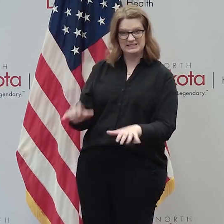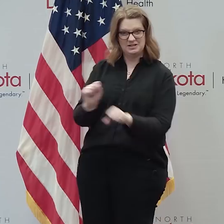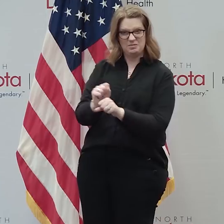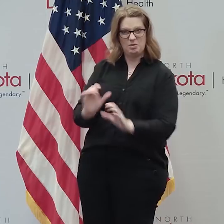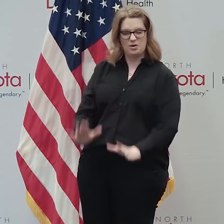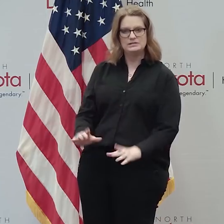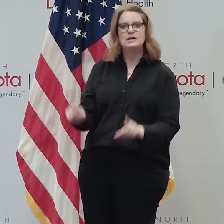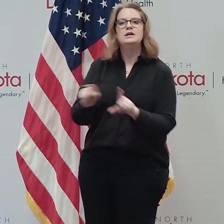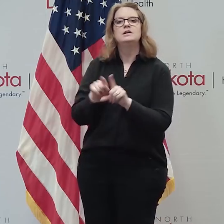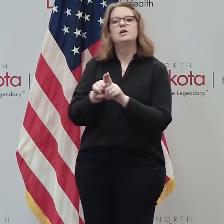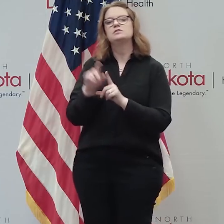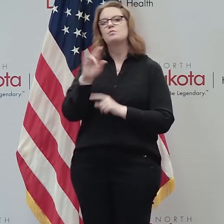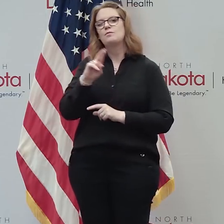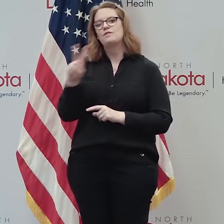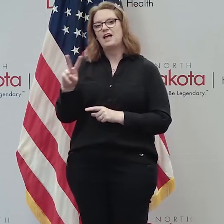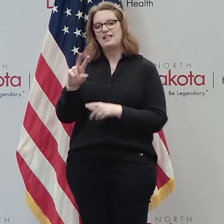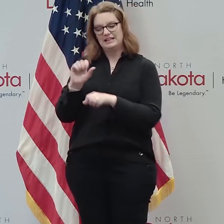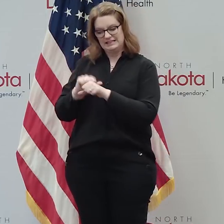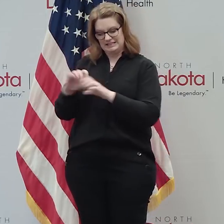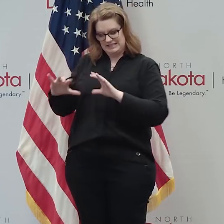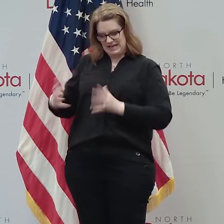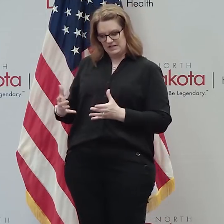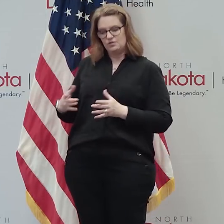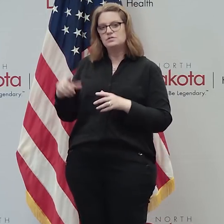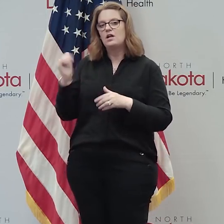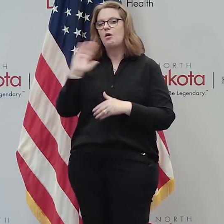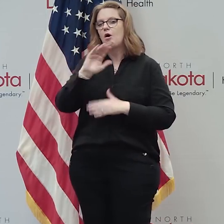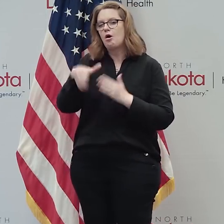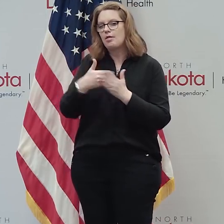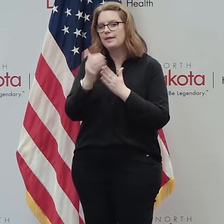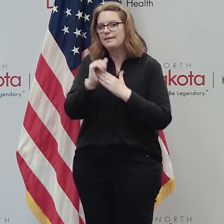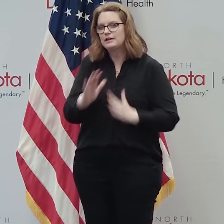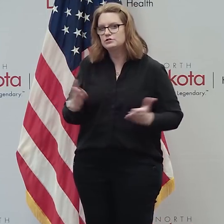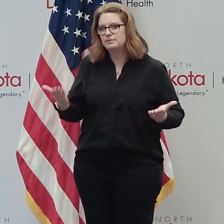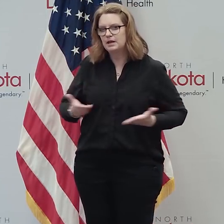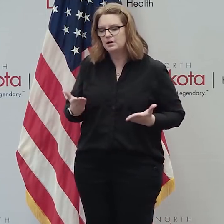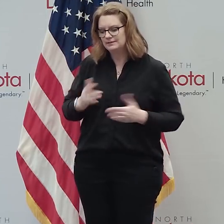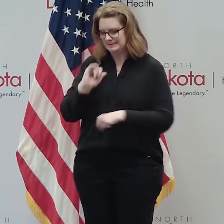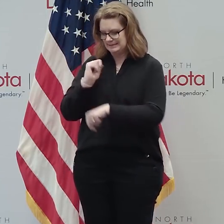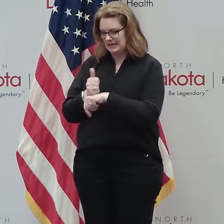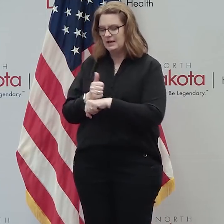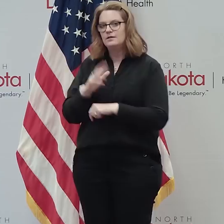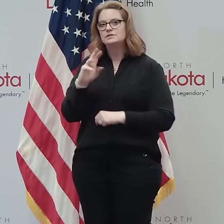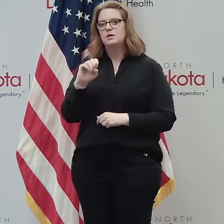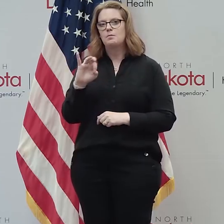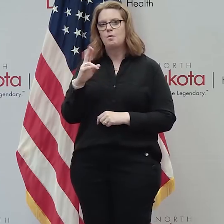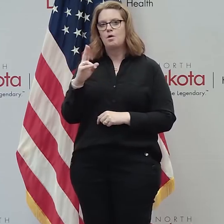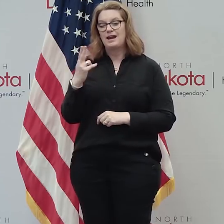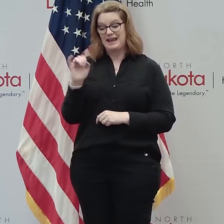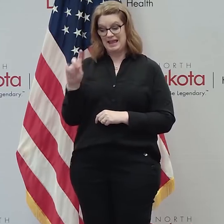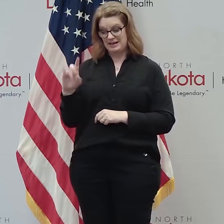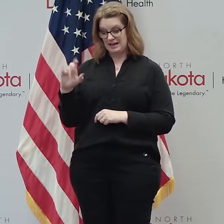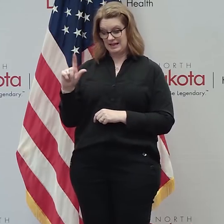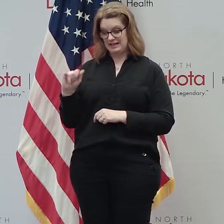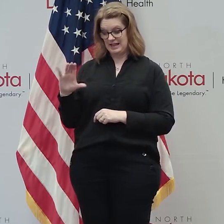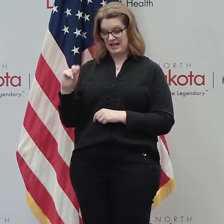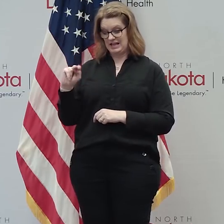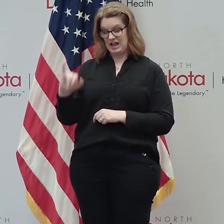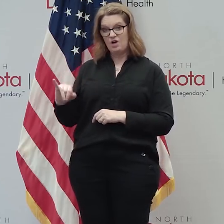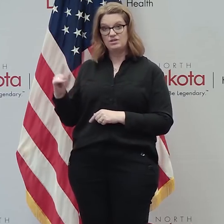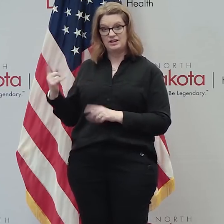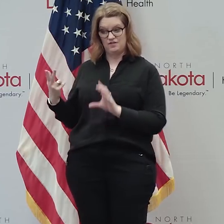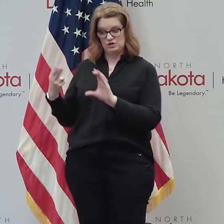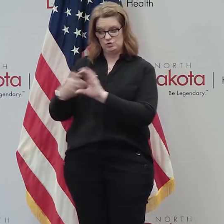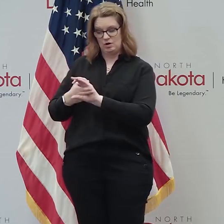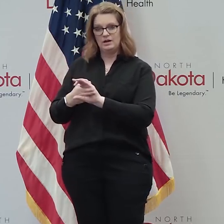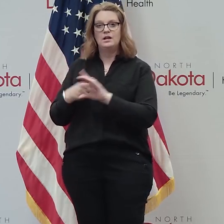River Valley Task Force and all the leadership here in putting this together. Thanks for Moorhead and Clay County and joining us. Thanks for Mayo for stepping